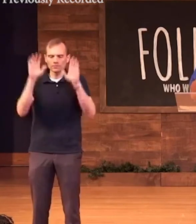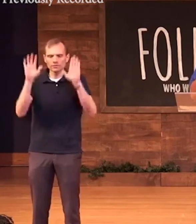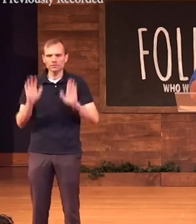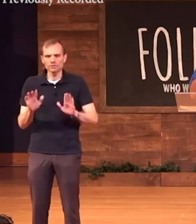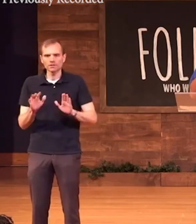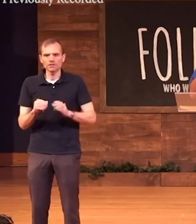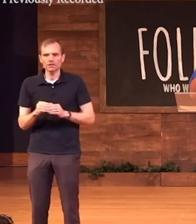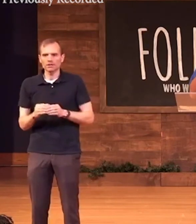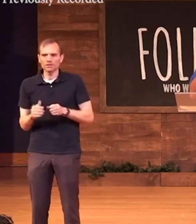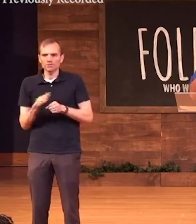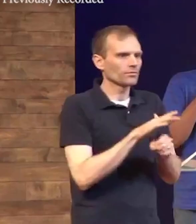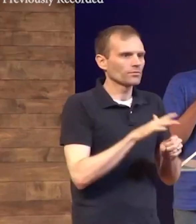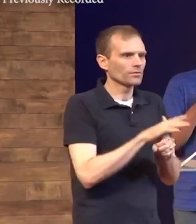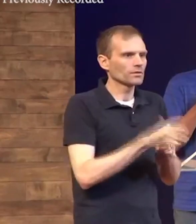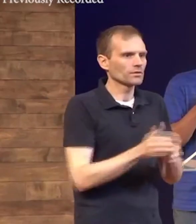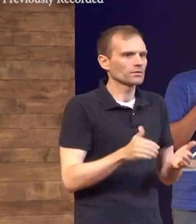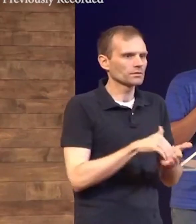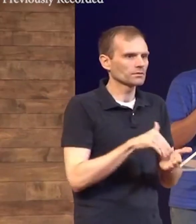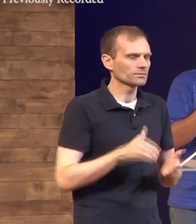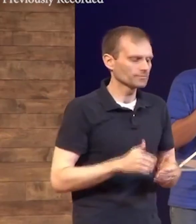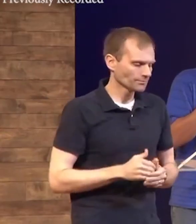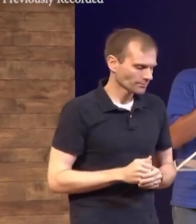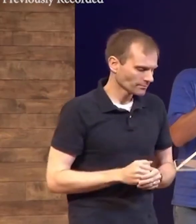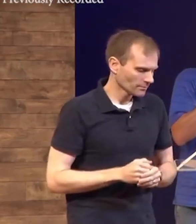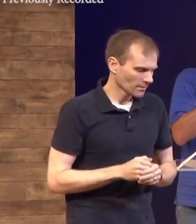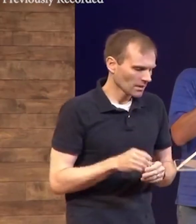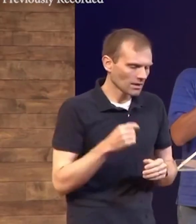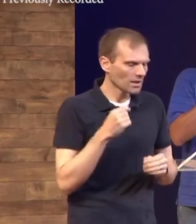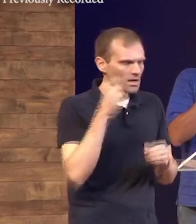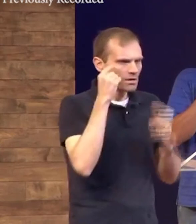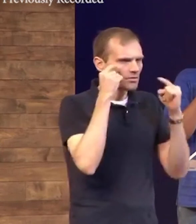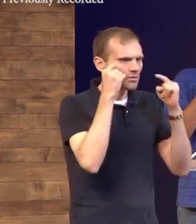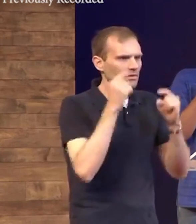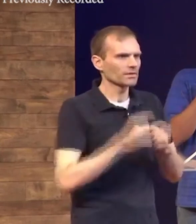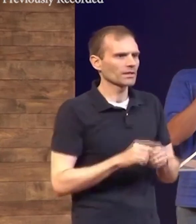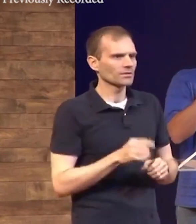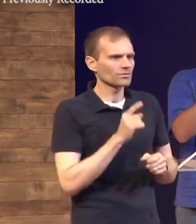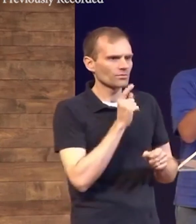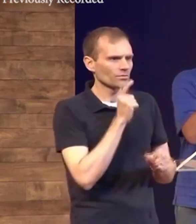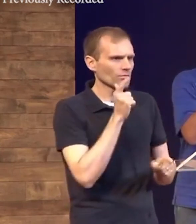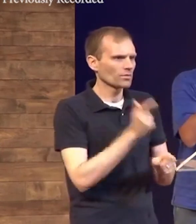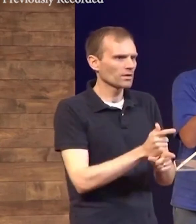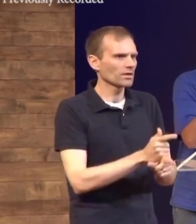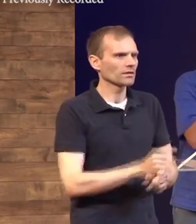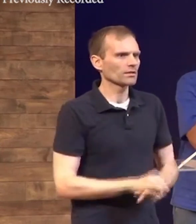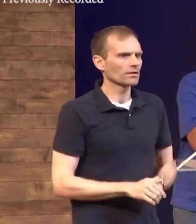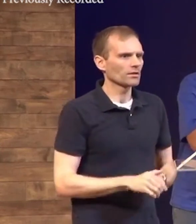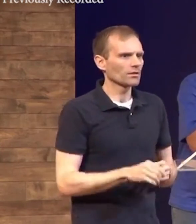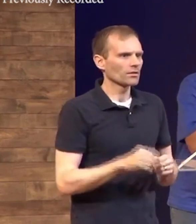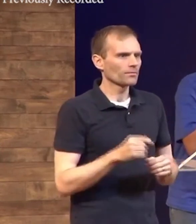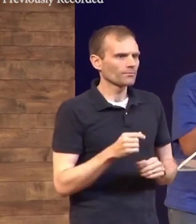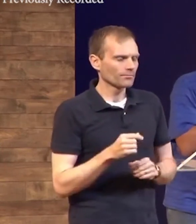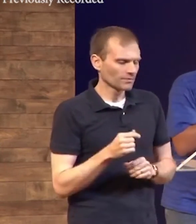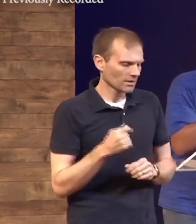I don't feel that that is necessarily right. Instead of just refilling our cup every day,